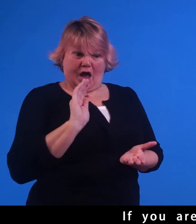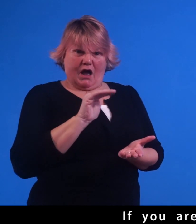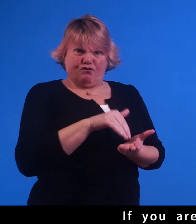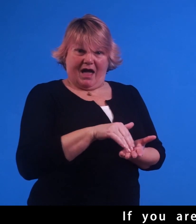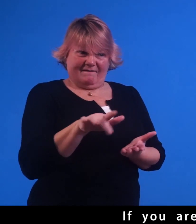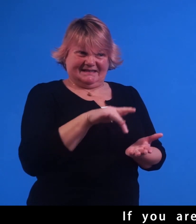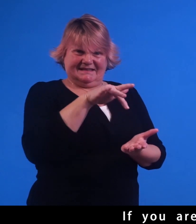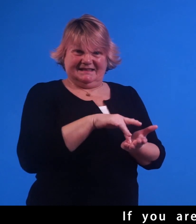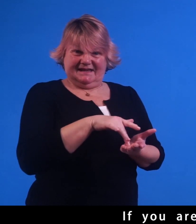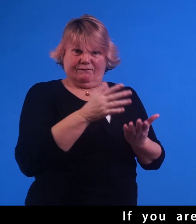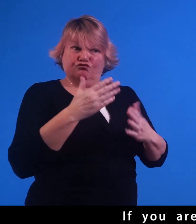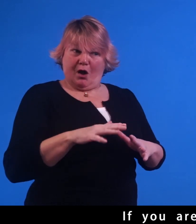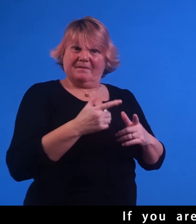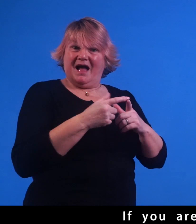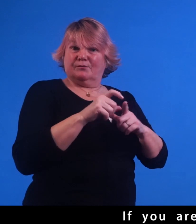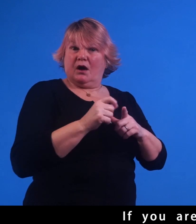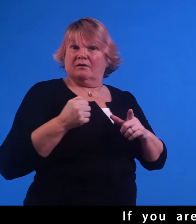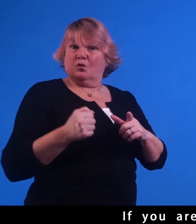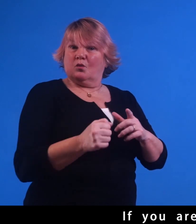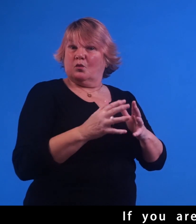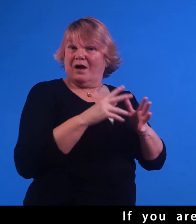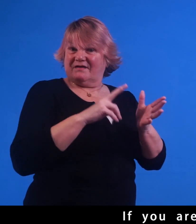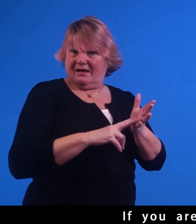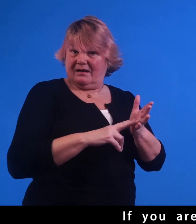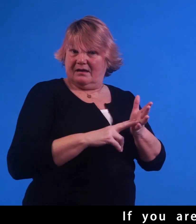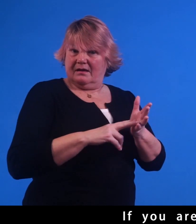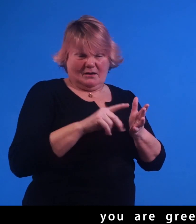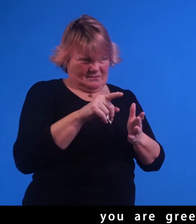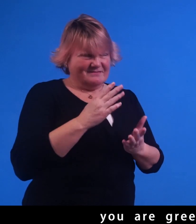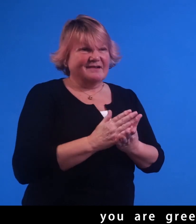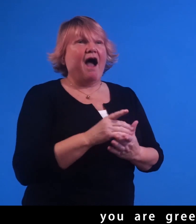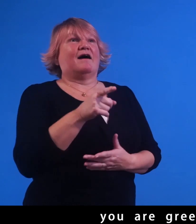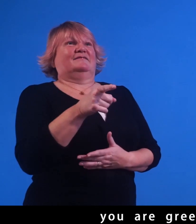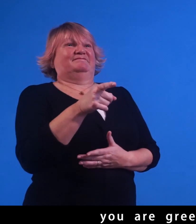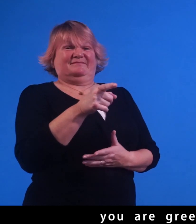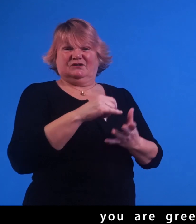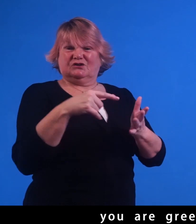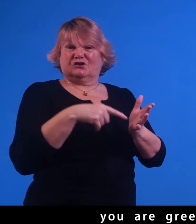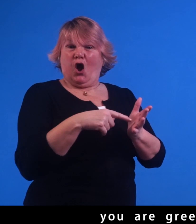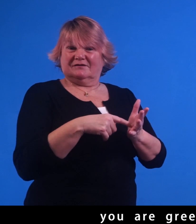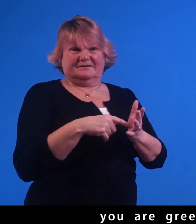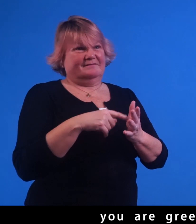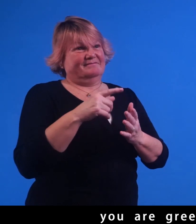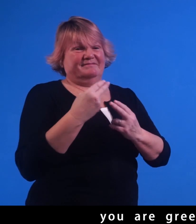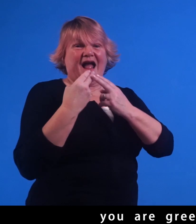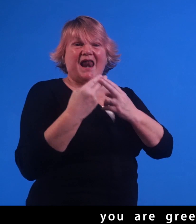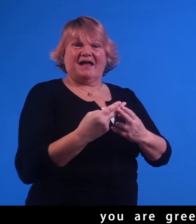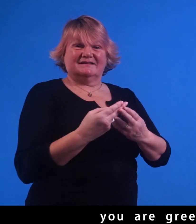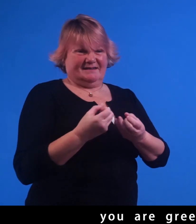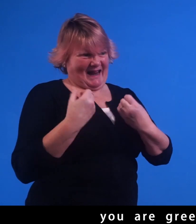If you were to arrive within the city from Edinburgh Waverley, you're greeted by Walter Scott's legacy from